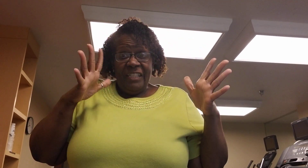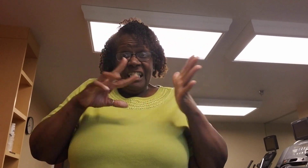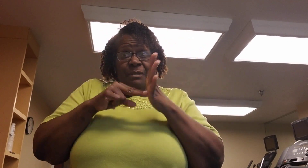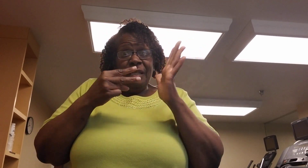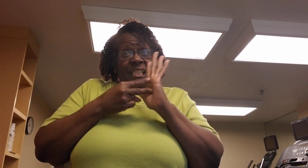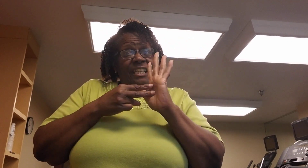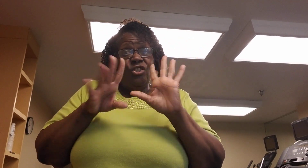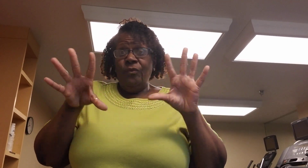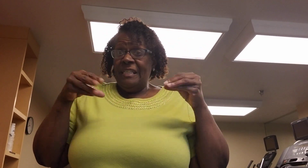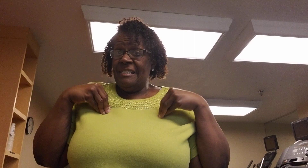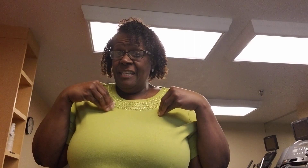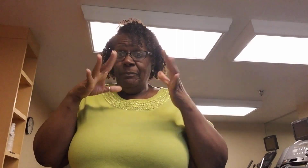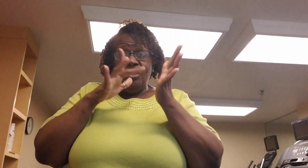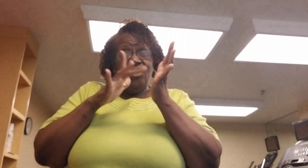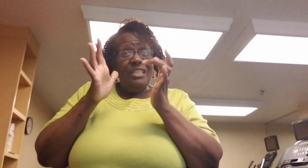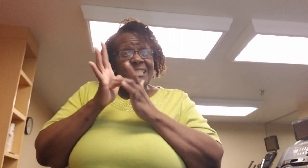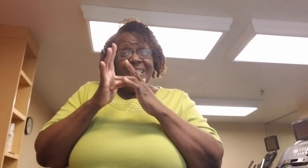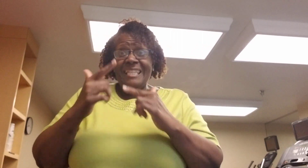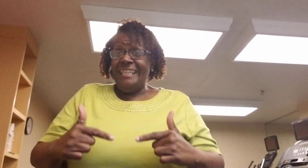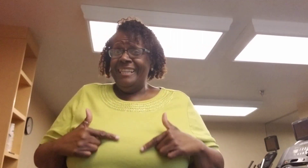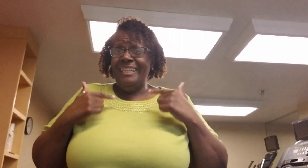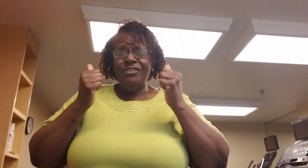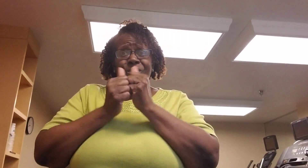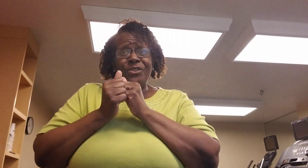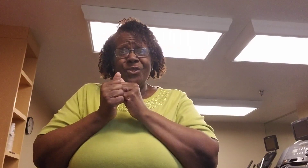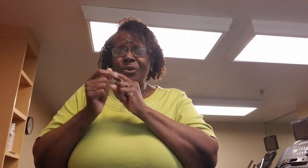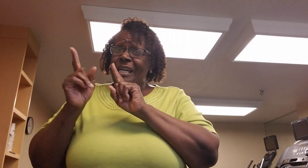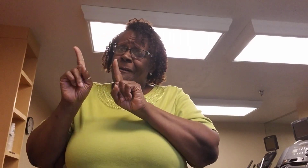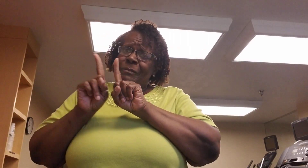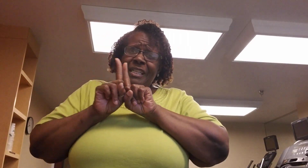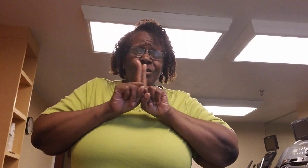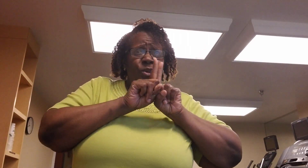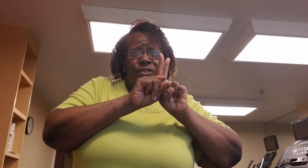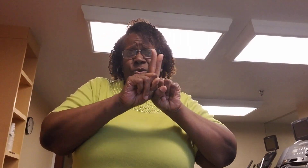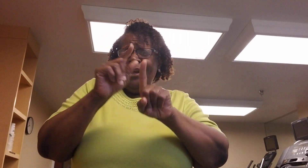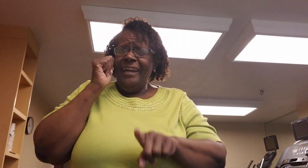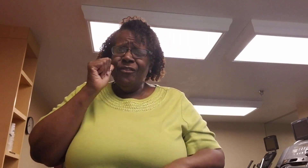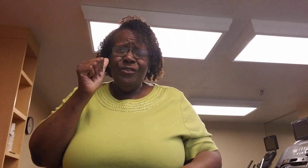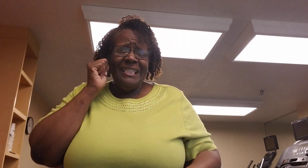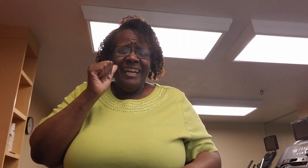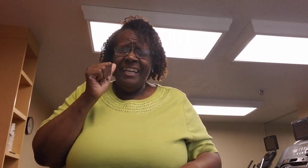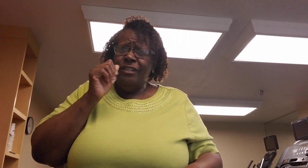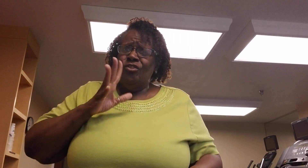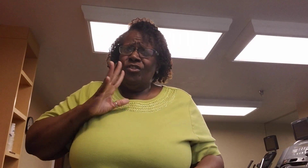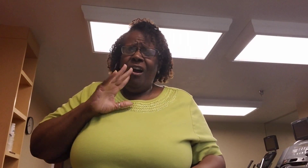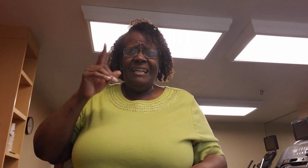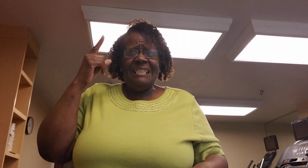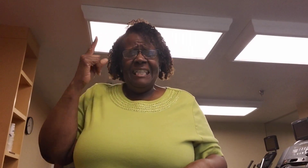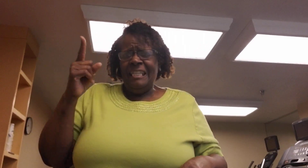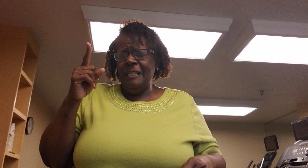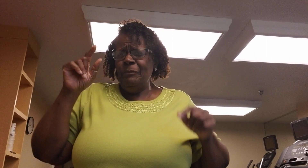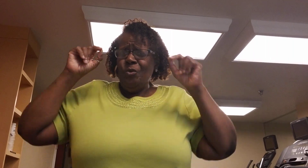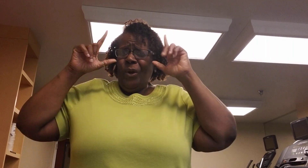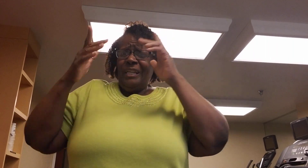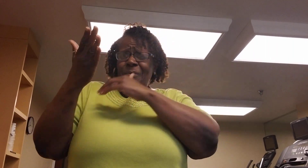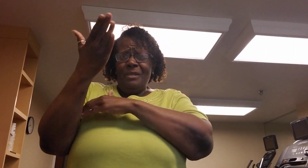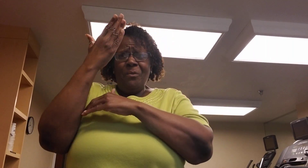finished, meaning that you've accepted Jesus. He lives with you. He's with you every day. You're talking to him. You wake up in the